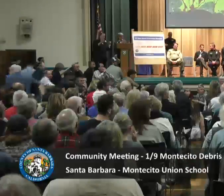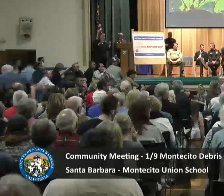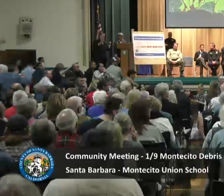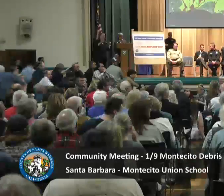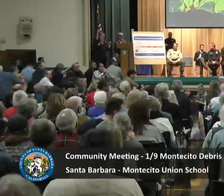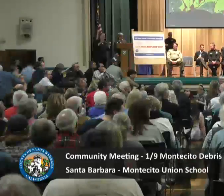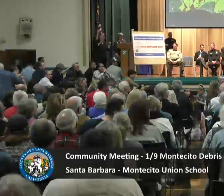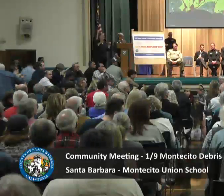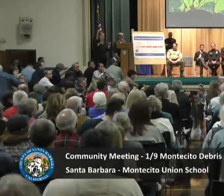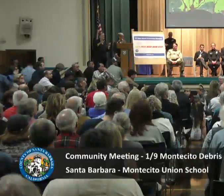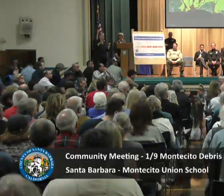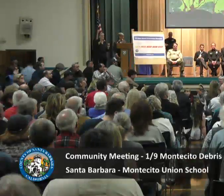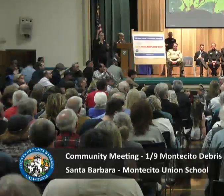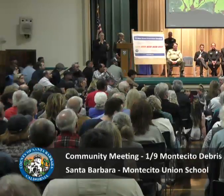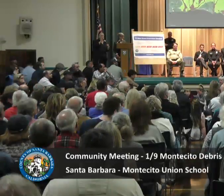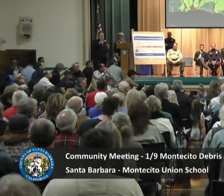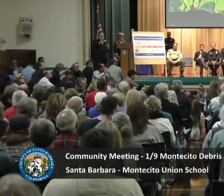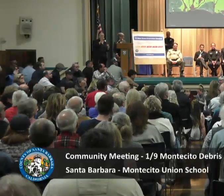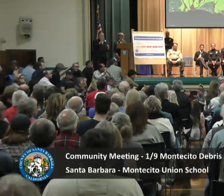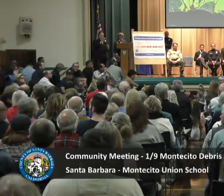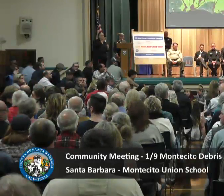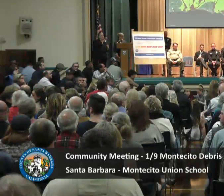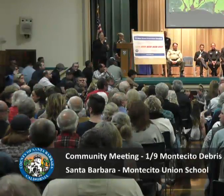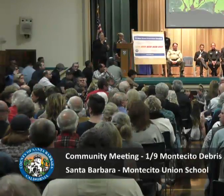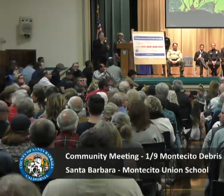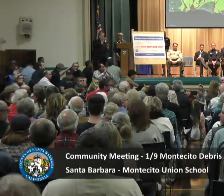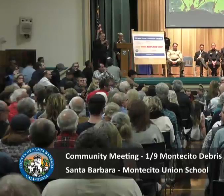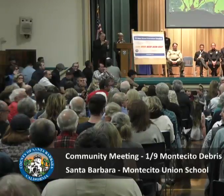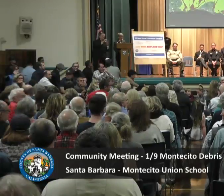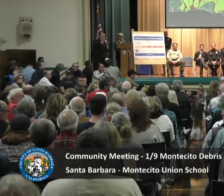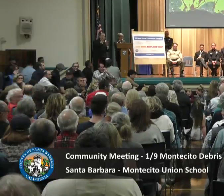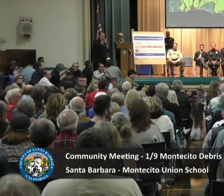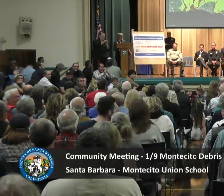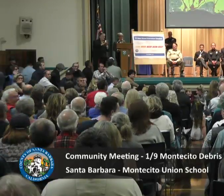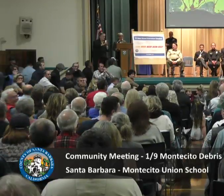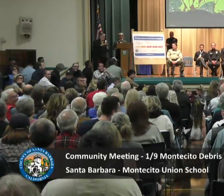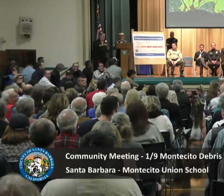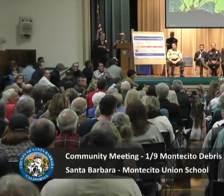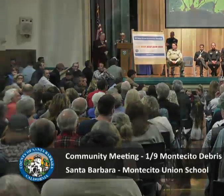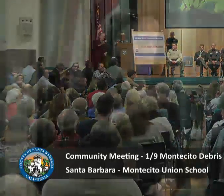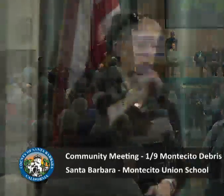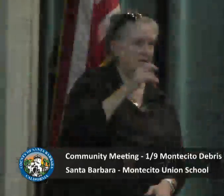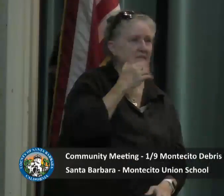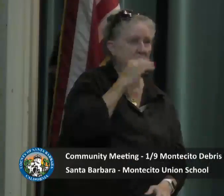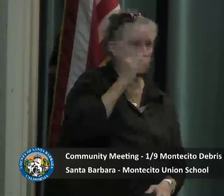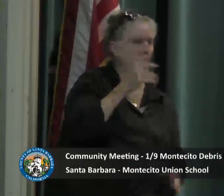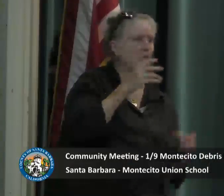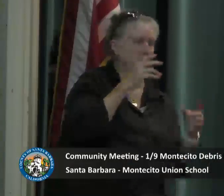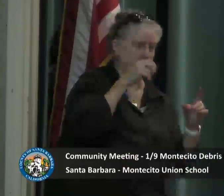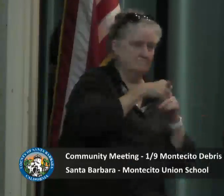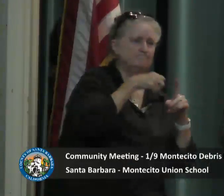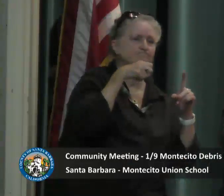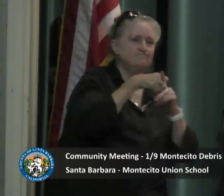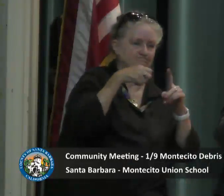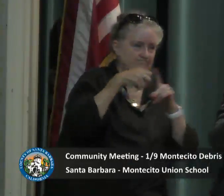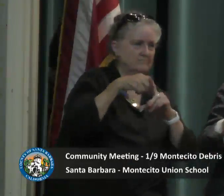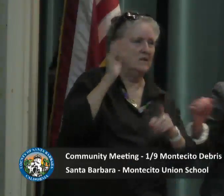Nationwide? Gold State? Allstate? Allstate? All right. Thank you. We will get right on